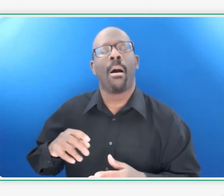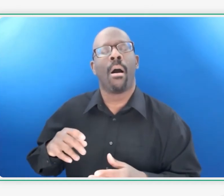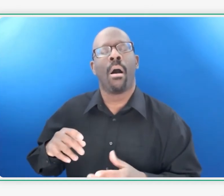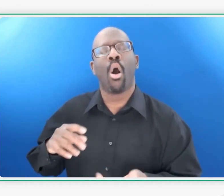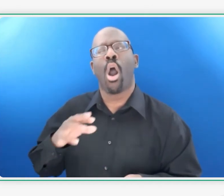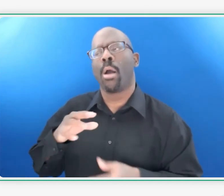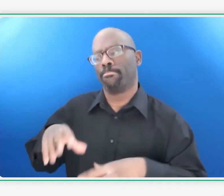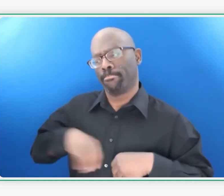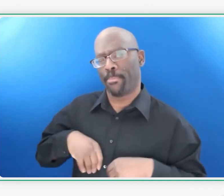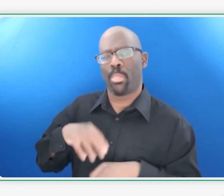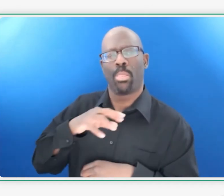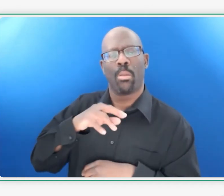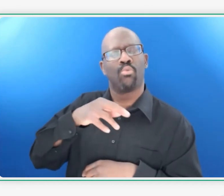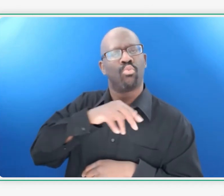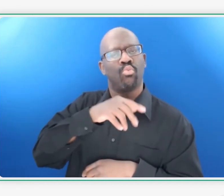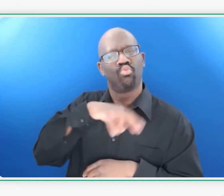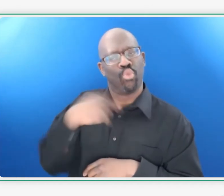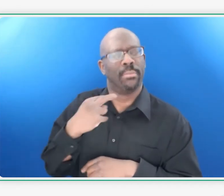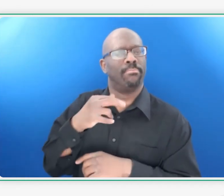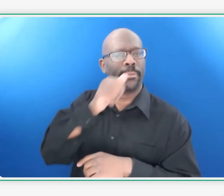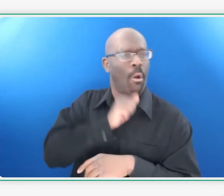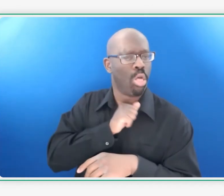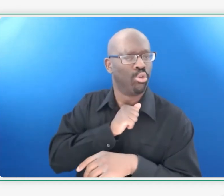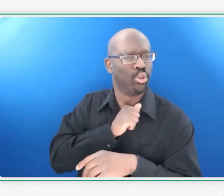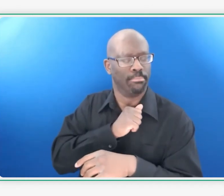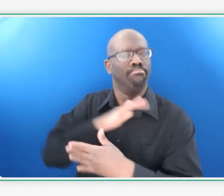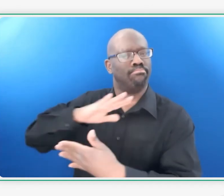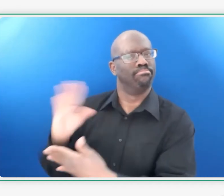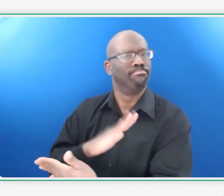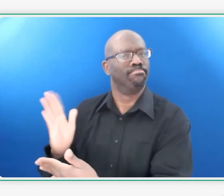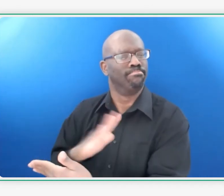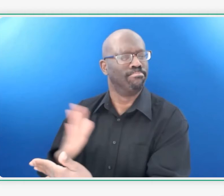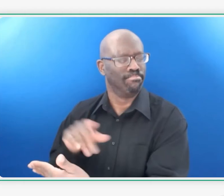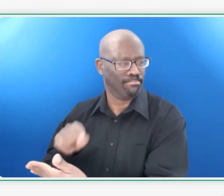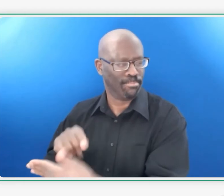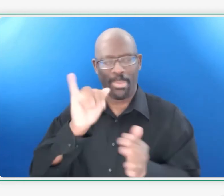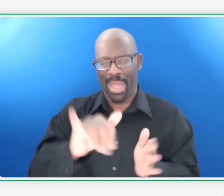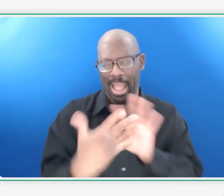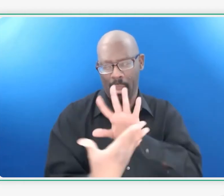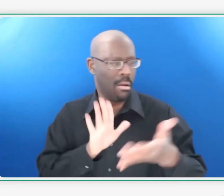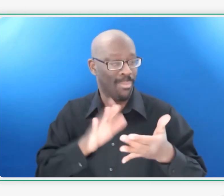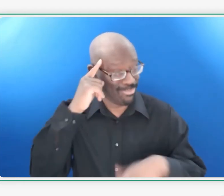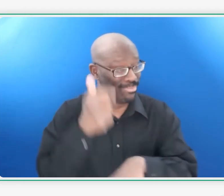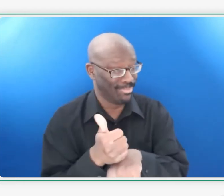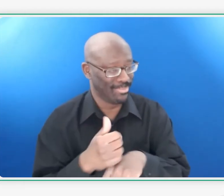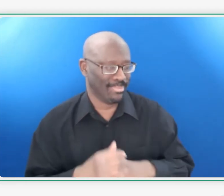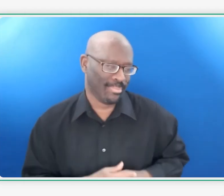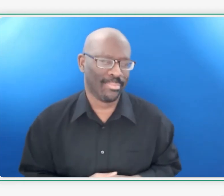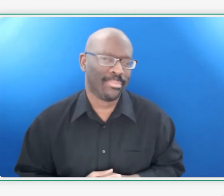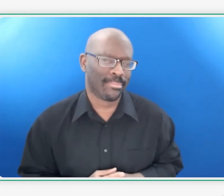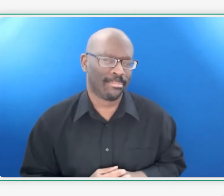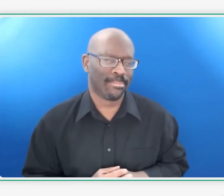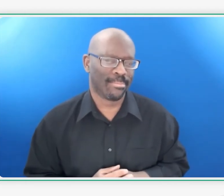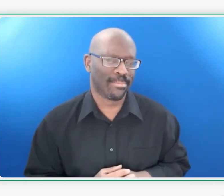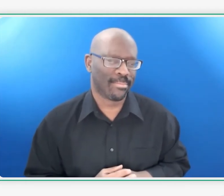So again, it's important to not just respond directly to the risk, but develop a continuum of risk tolerance.